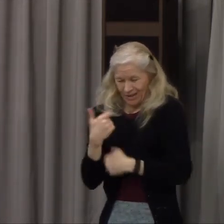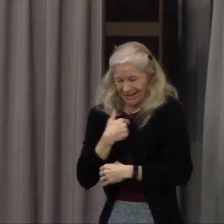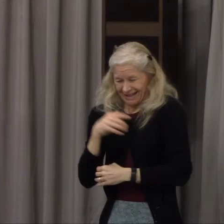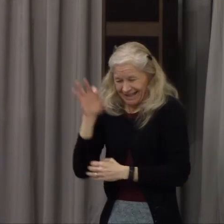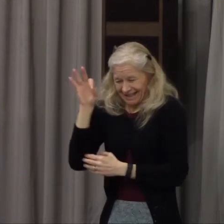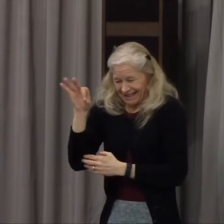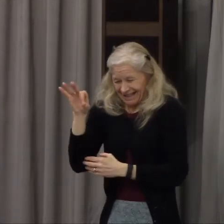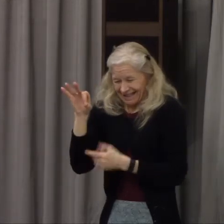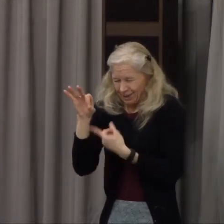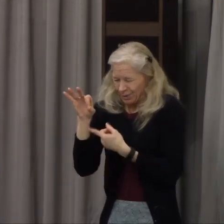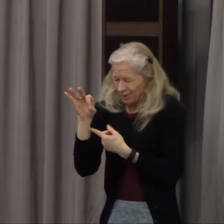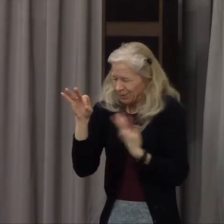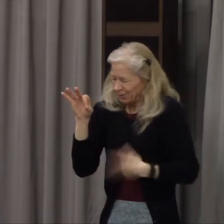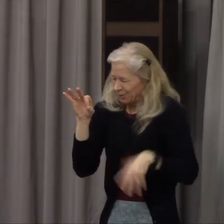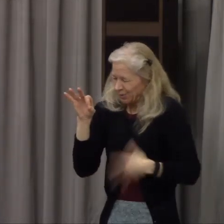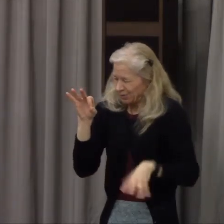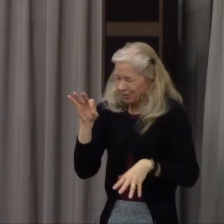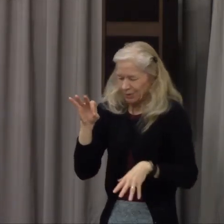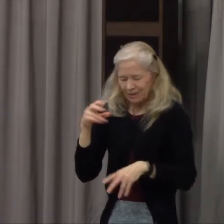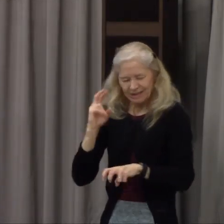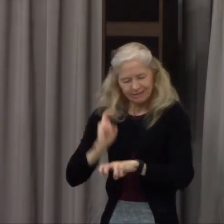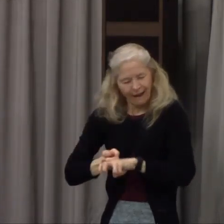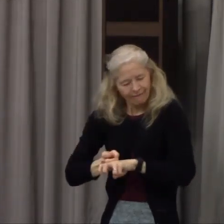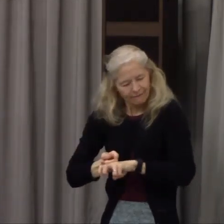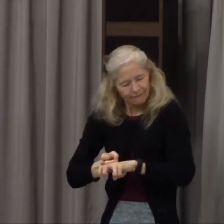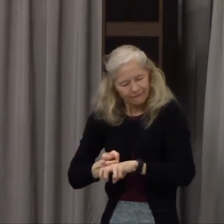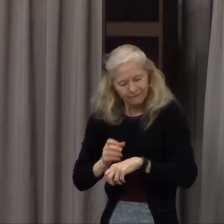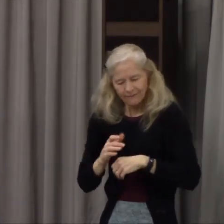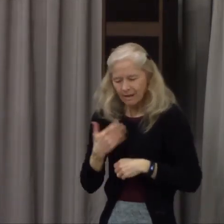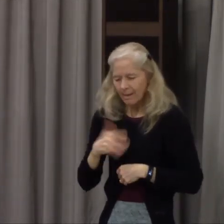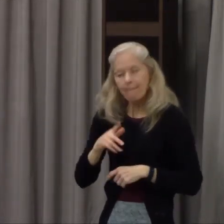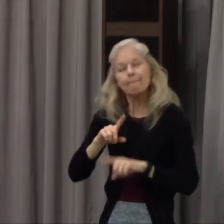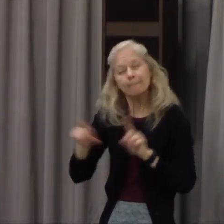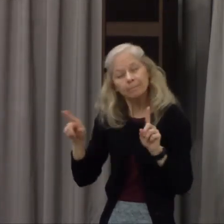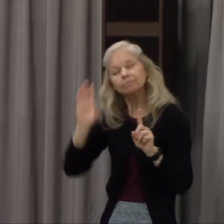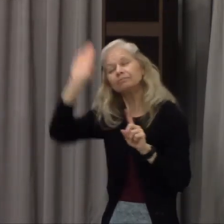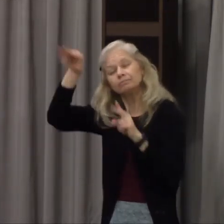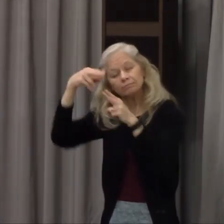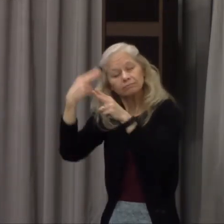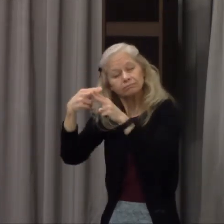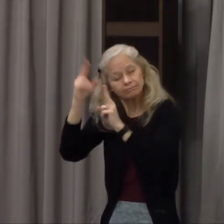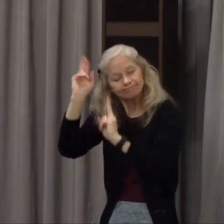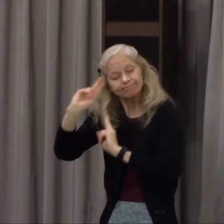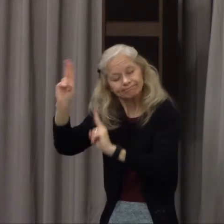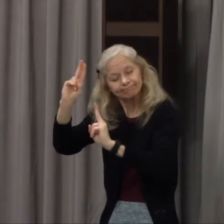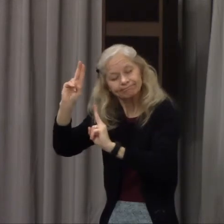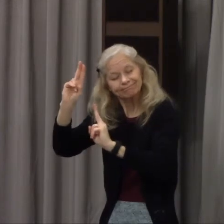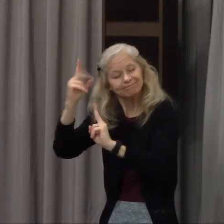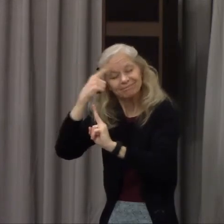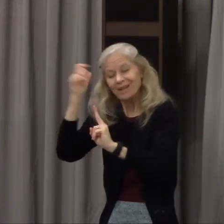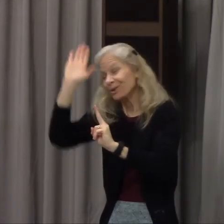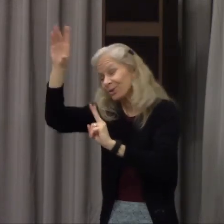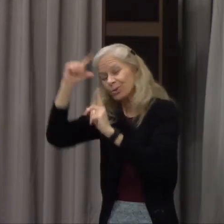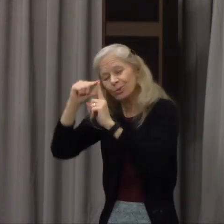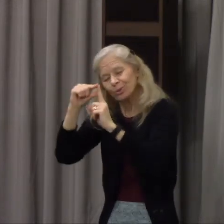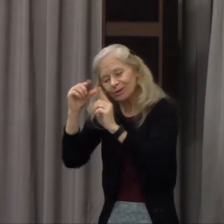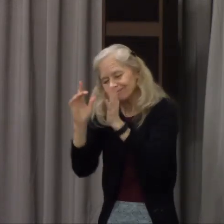God. I do believe it brings glory to your name because it's the Bible. And it shows us the importance of